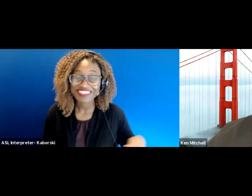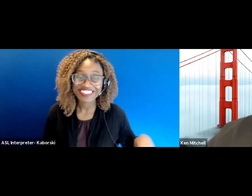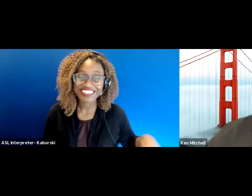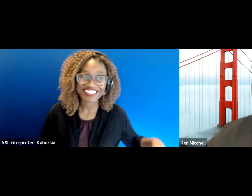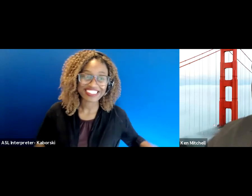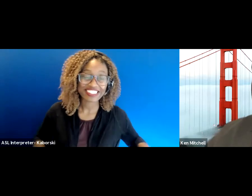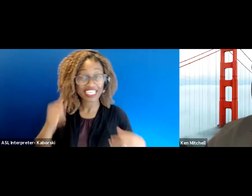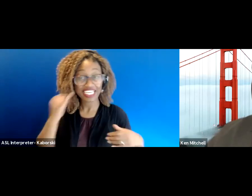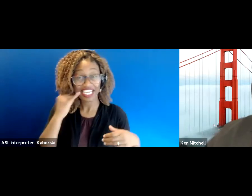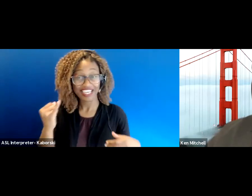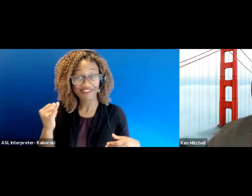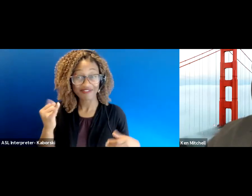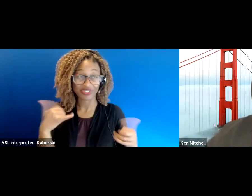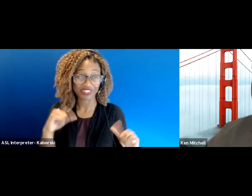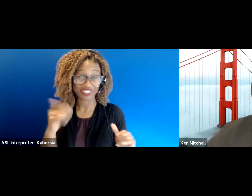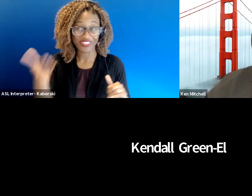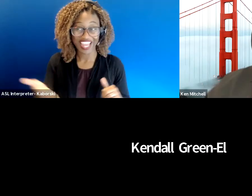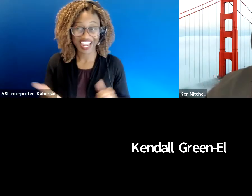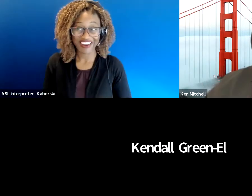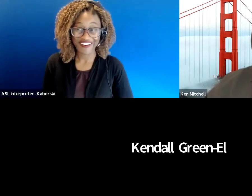if she's still there.